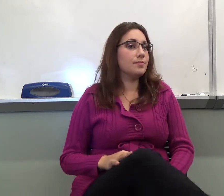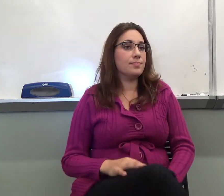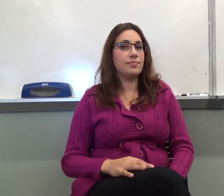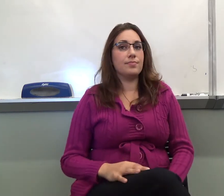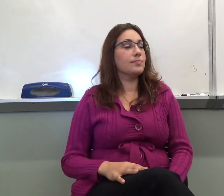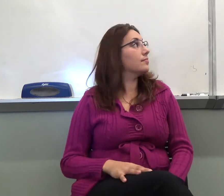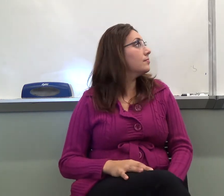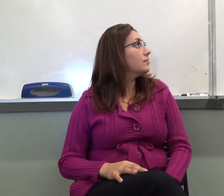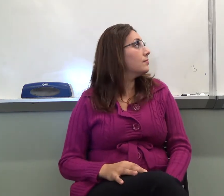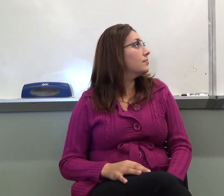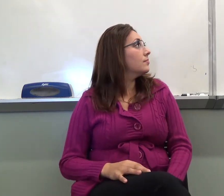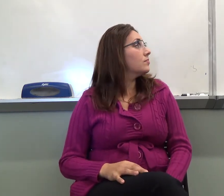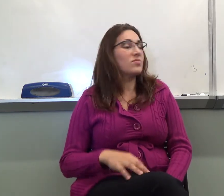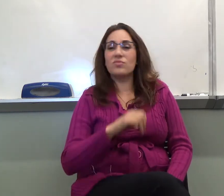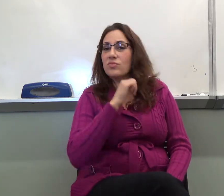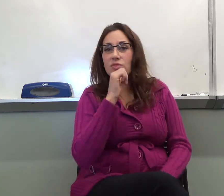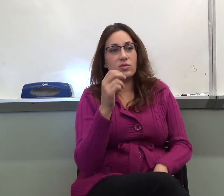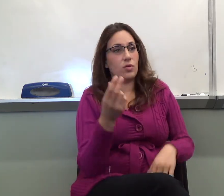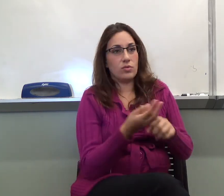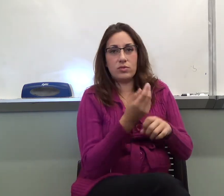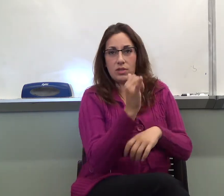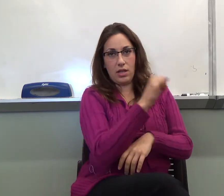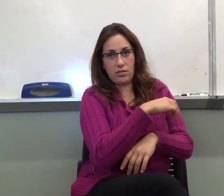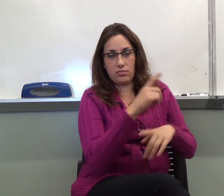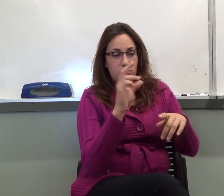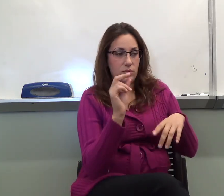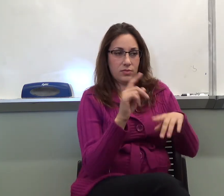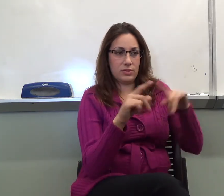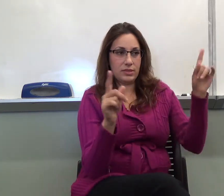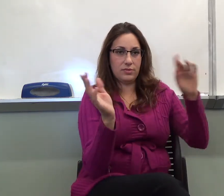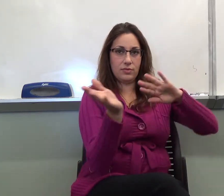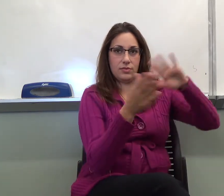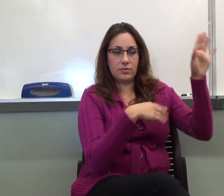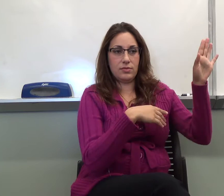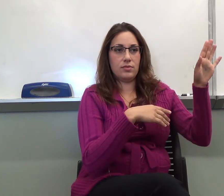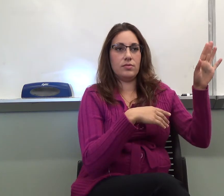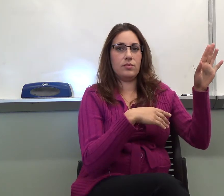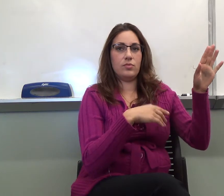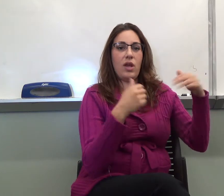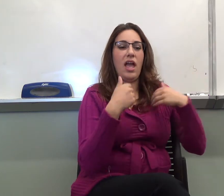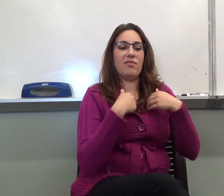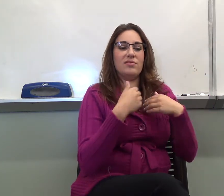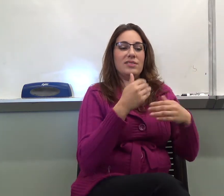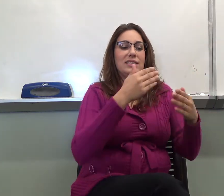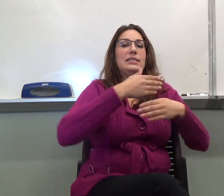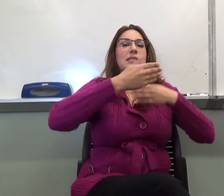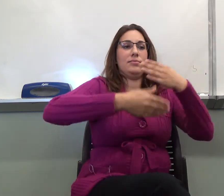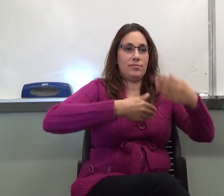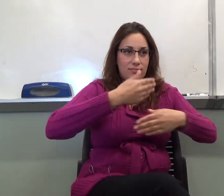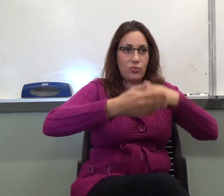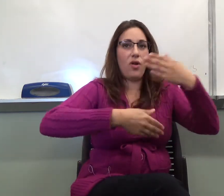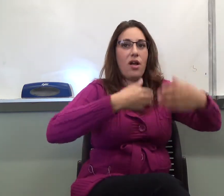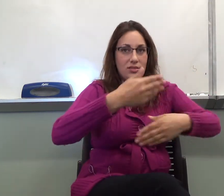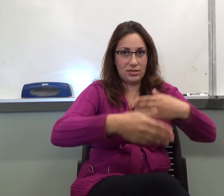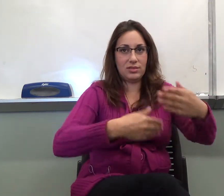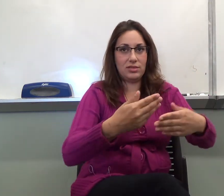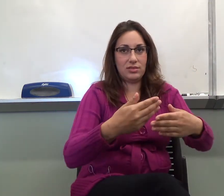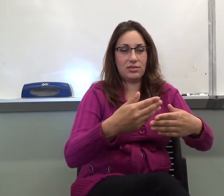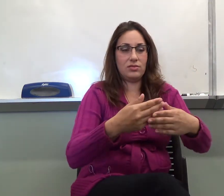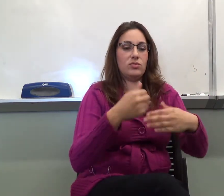We don't deal with those. We go through a series of steps until we get to what's called isolated, which means x equal to